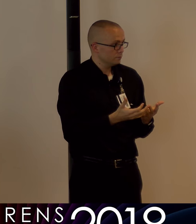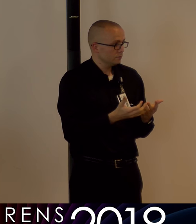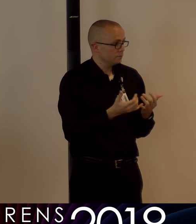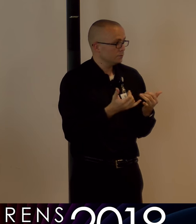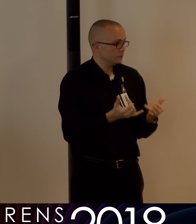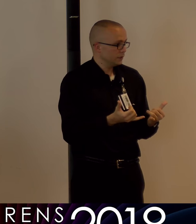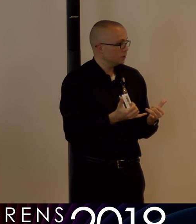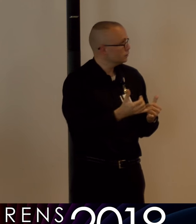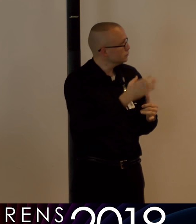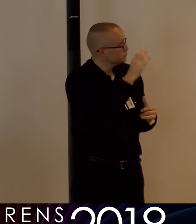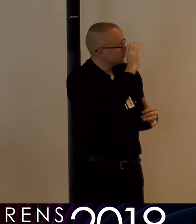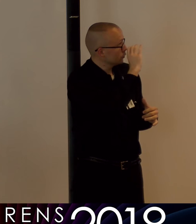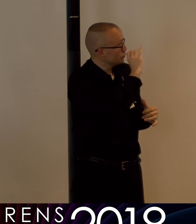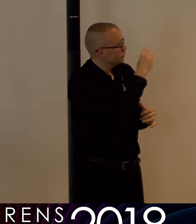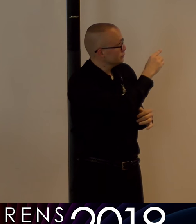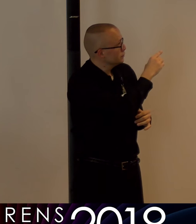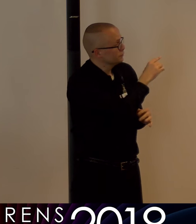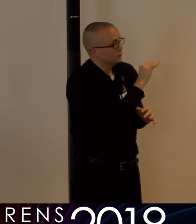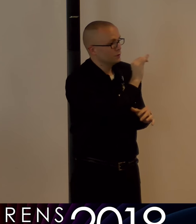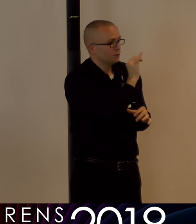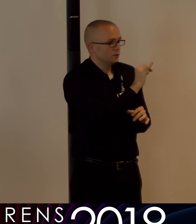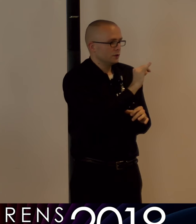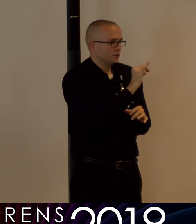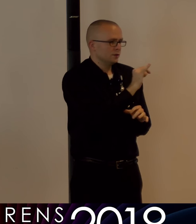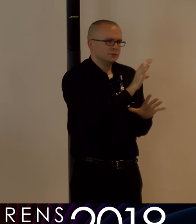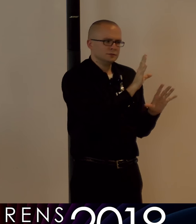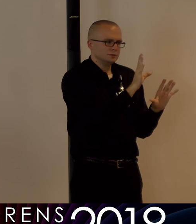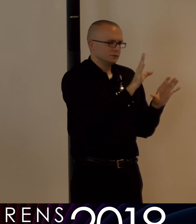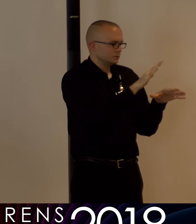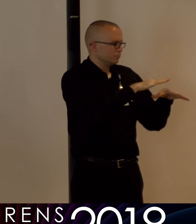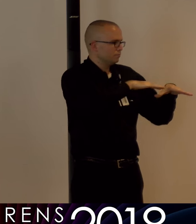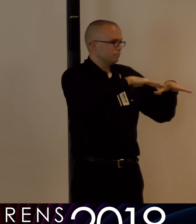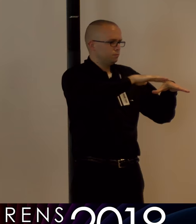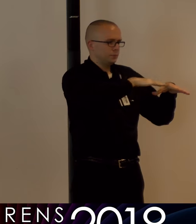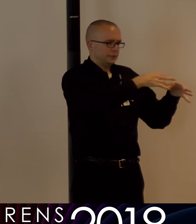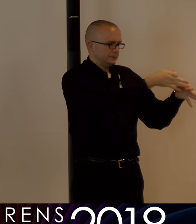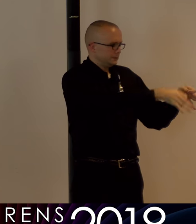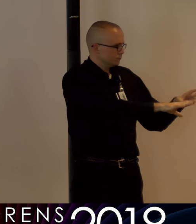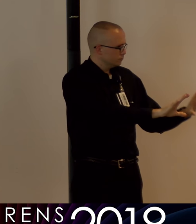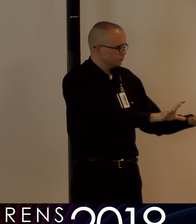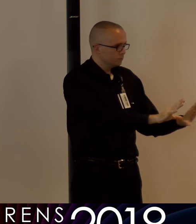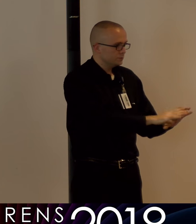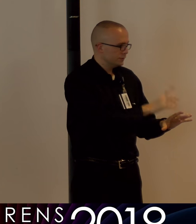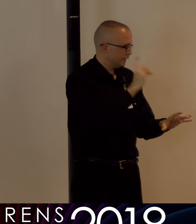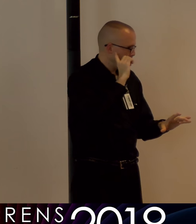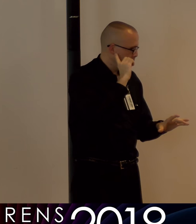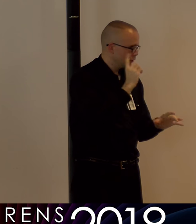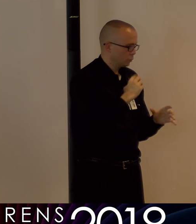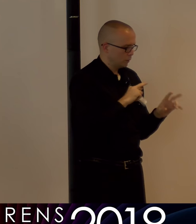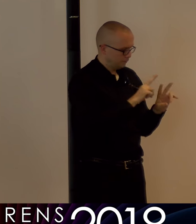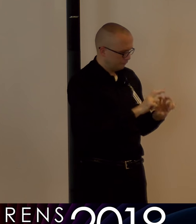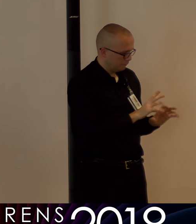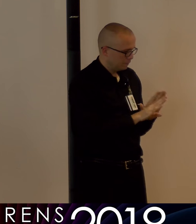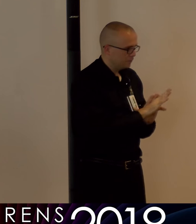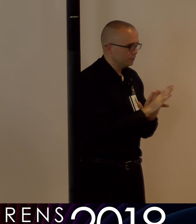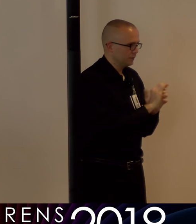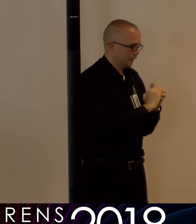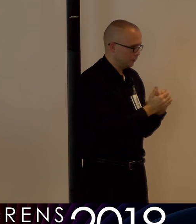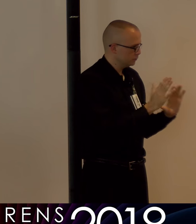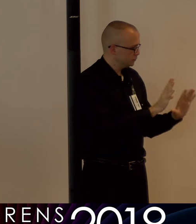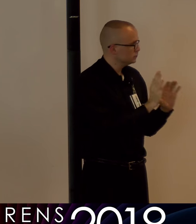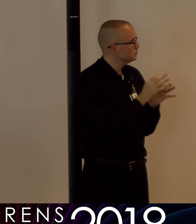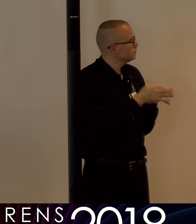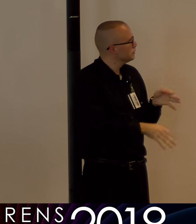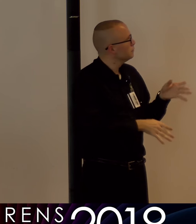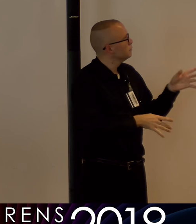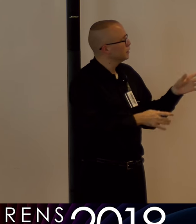this is a cartoon, which is a crude, very crude simplification of what the ear looks like and how we think it develops. I mentioned